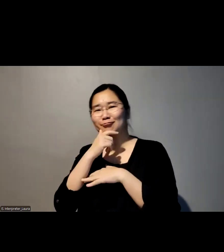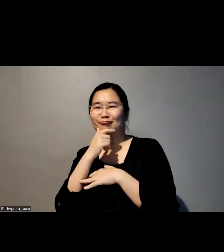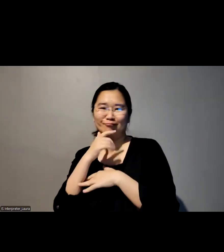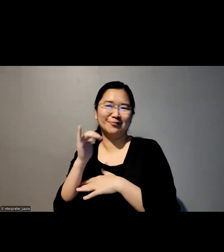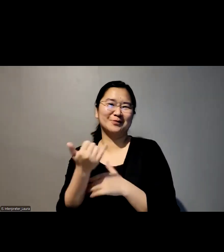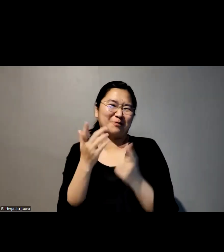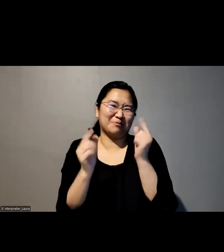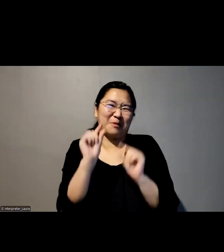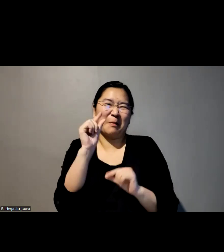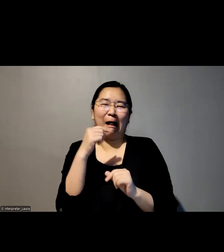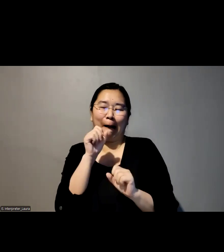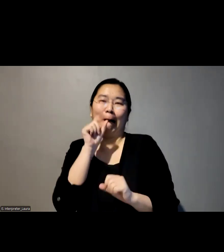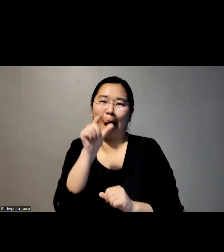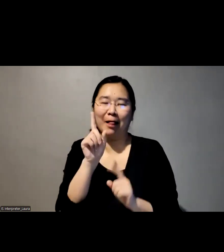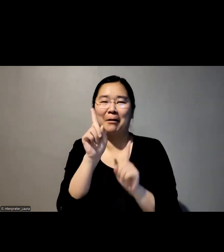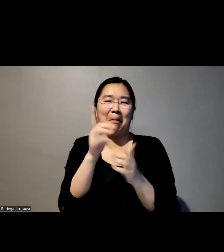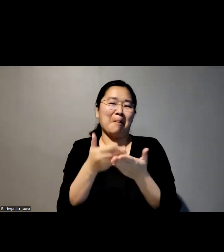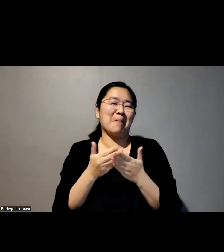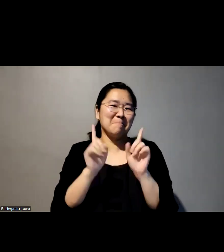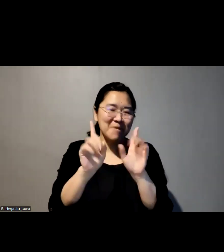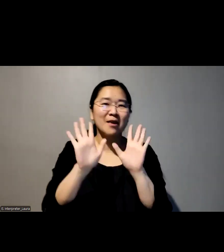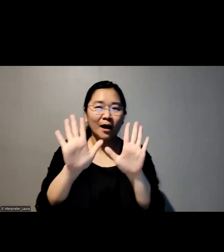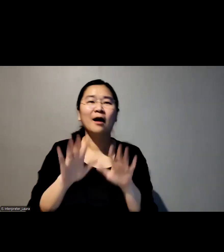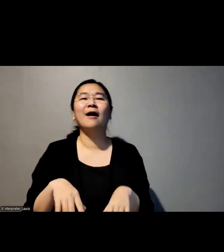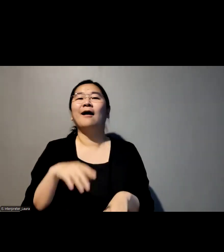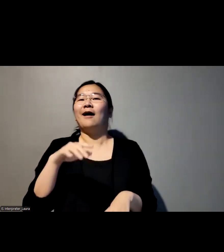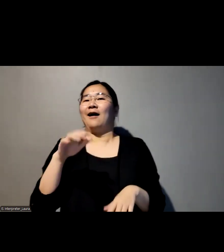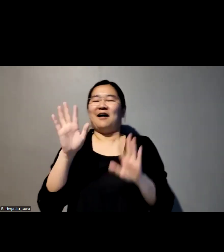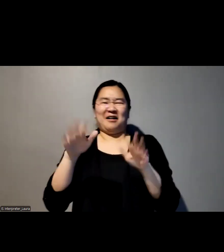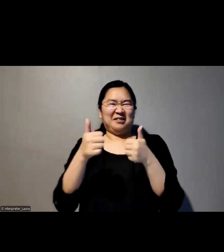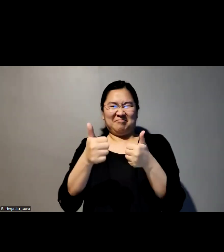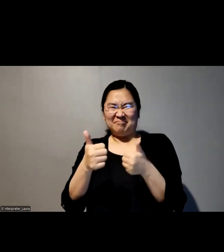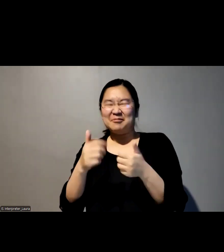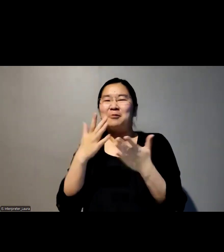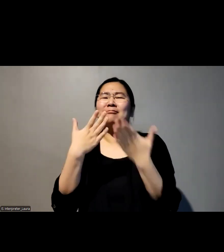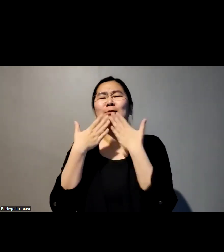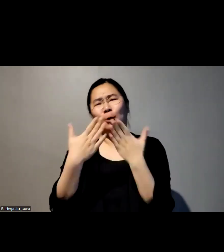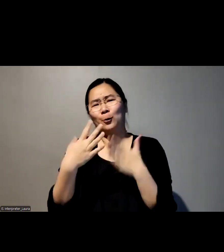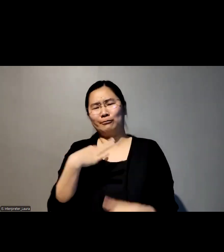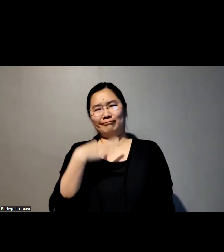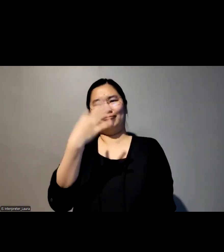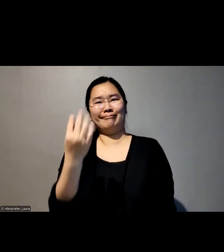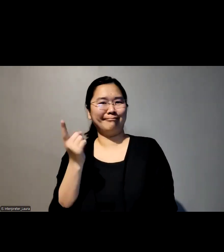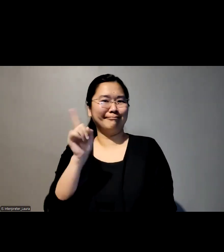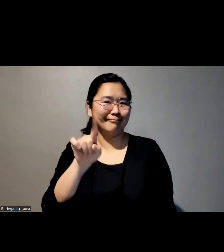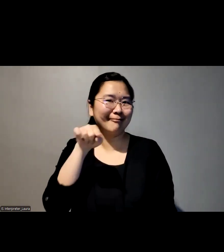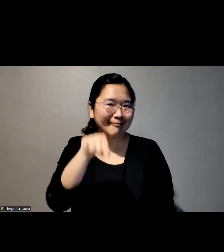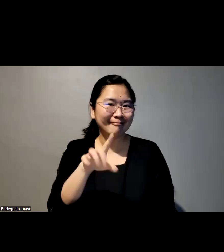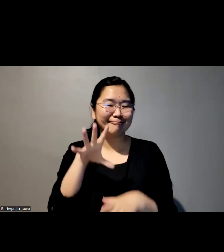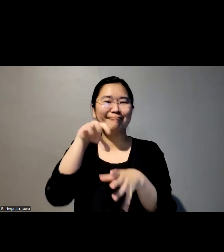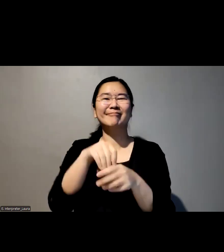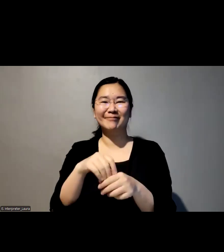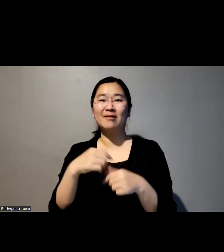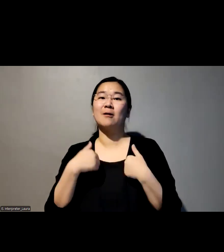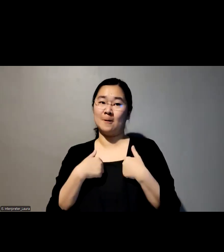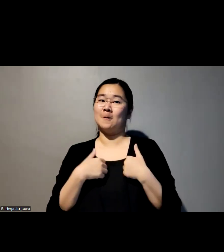I'm very pleased to be included in the international civil society community who believe that disability rights are human rights and fight for it